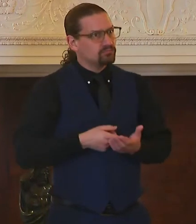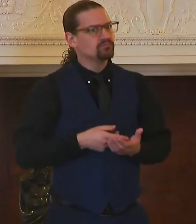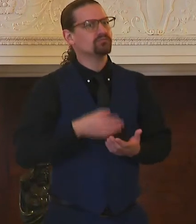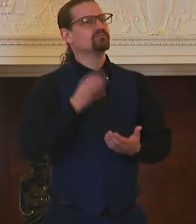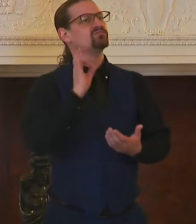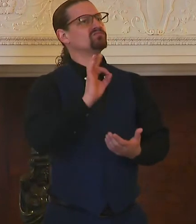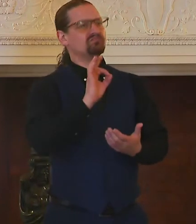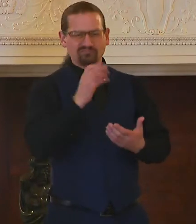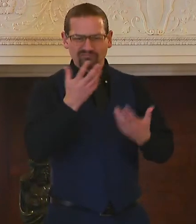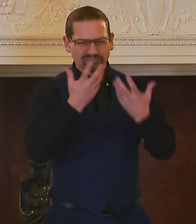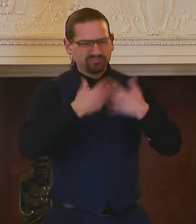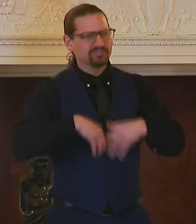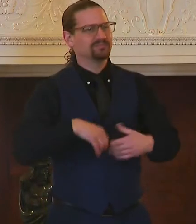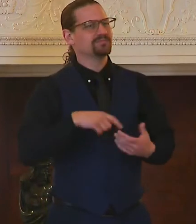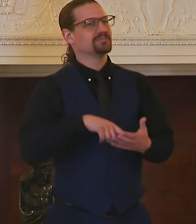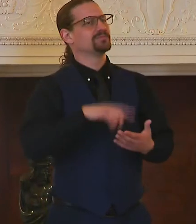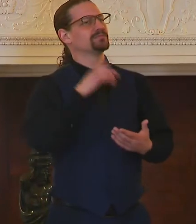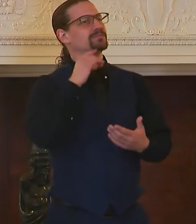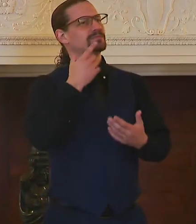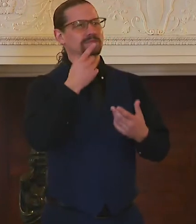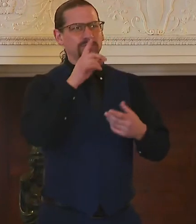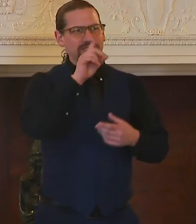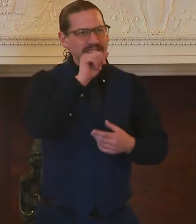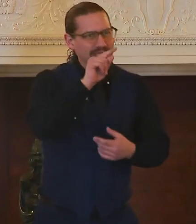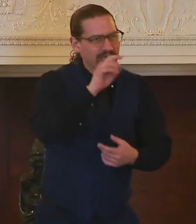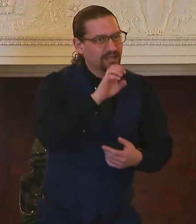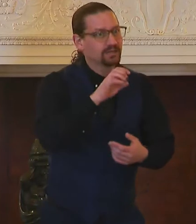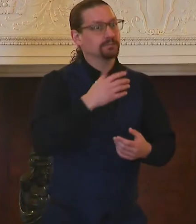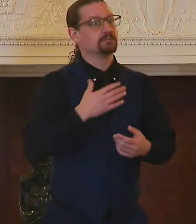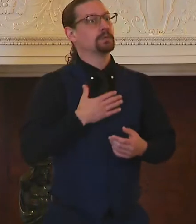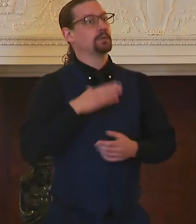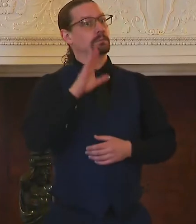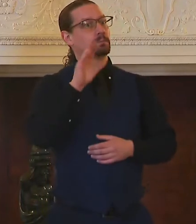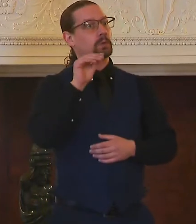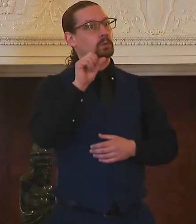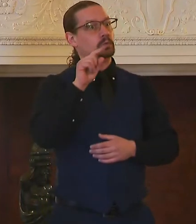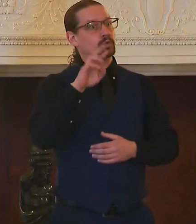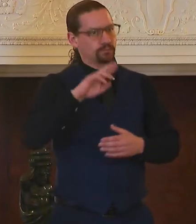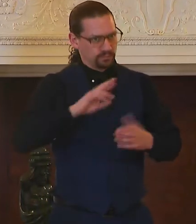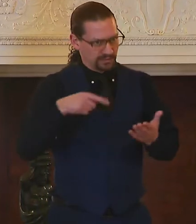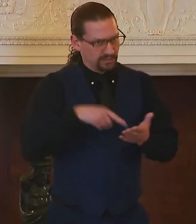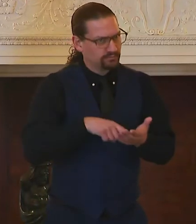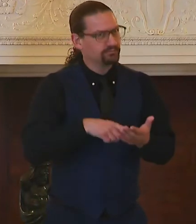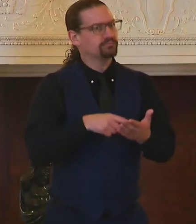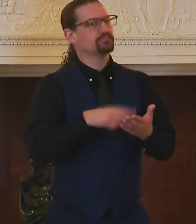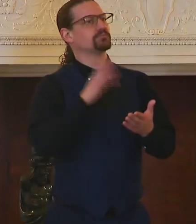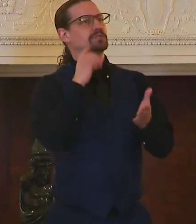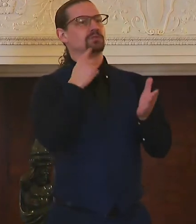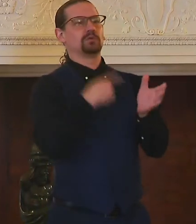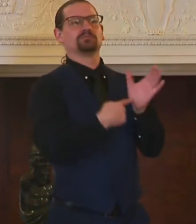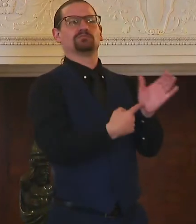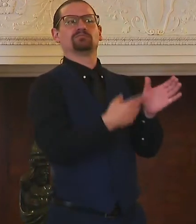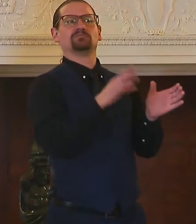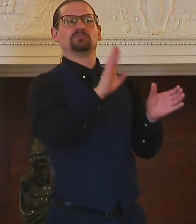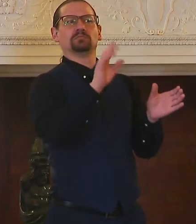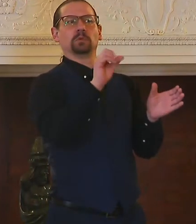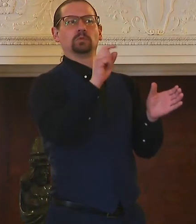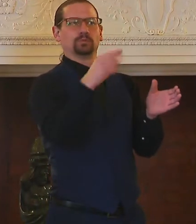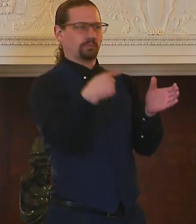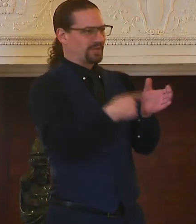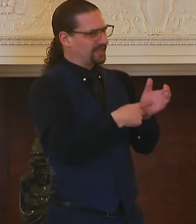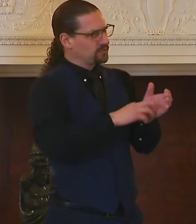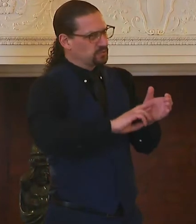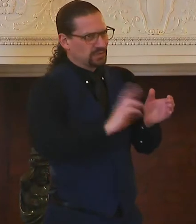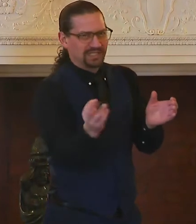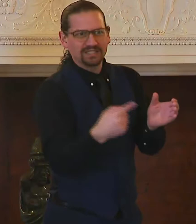went there, I thought my booster information was not there, but you have to swipe to the right to make sure you can find it. And I was